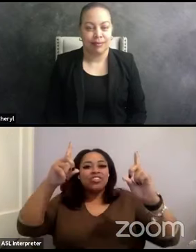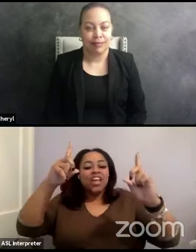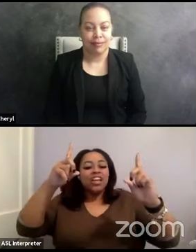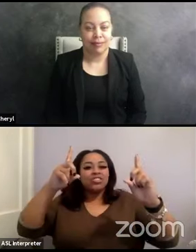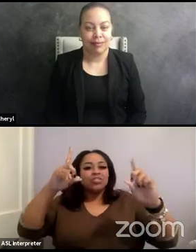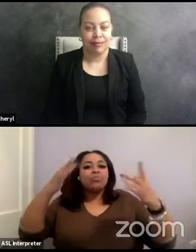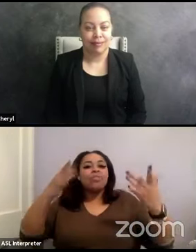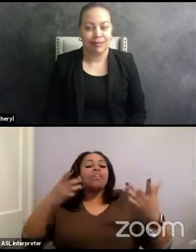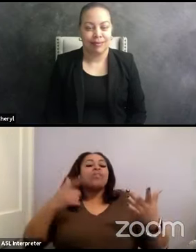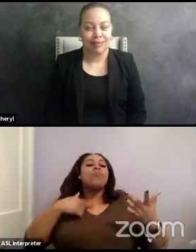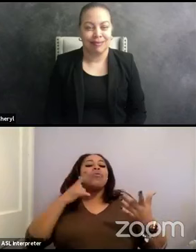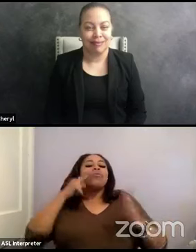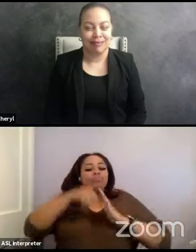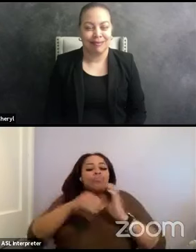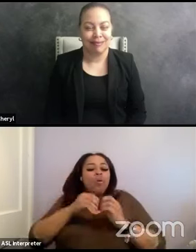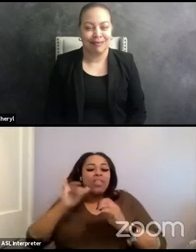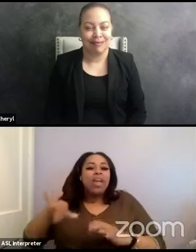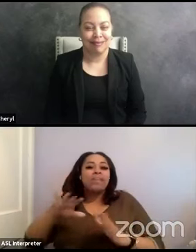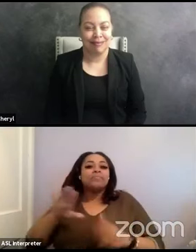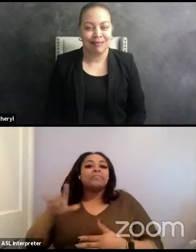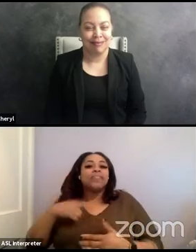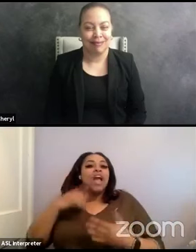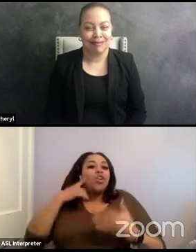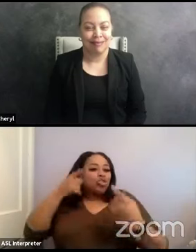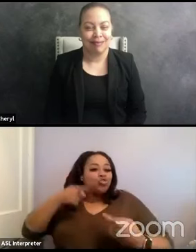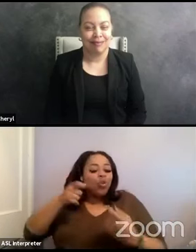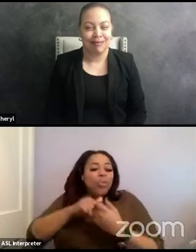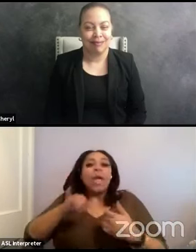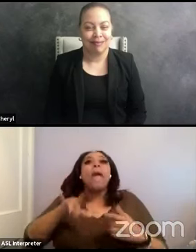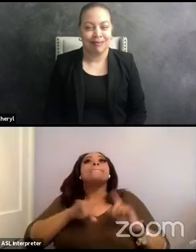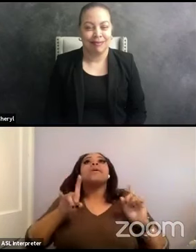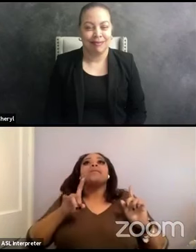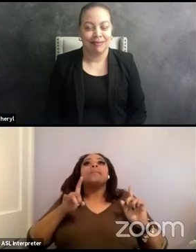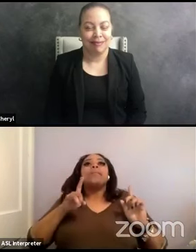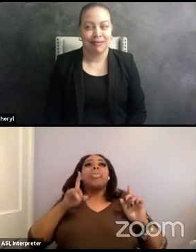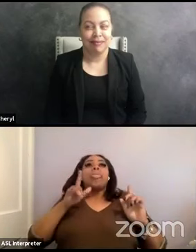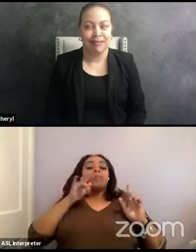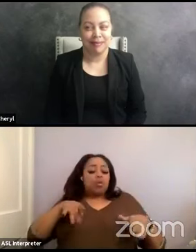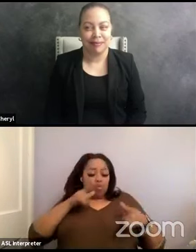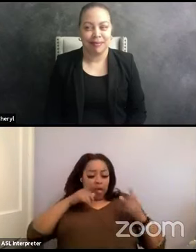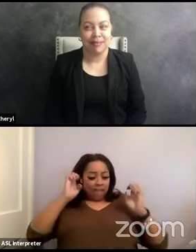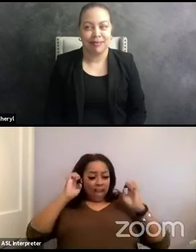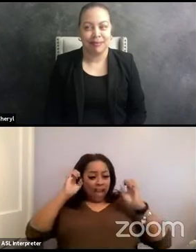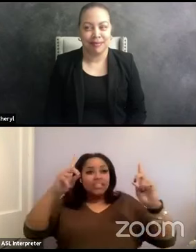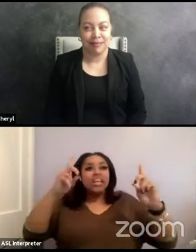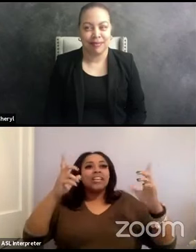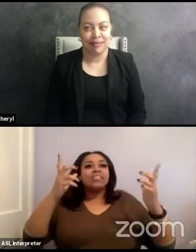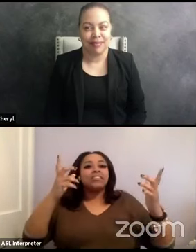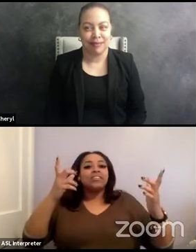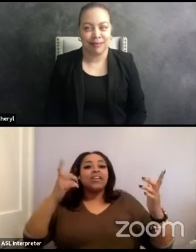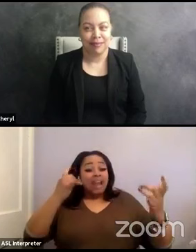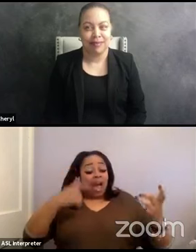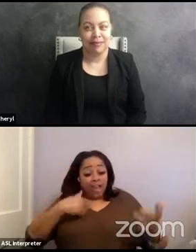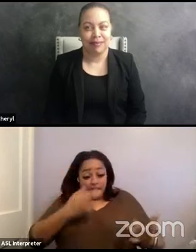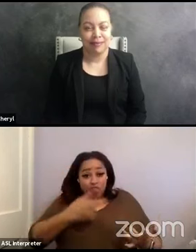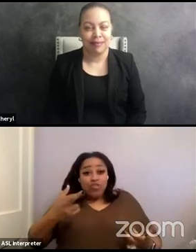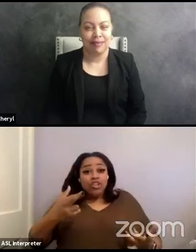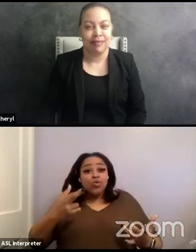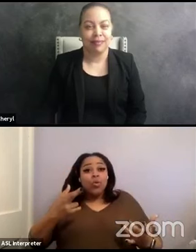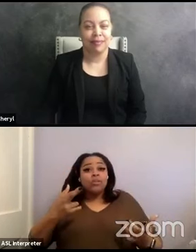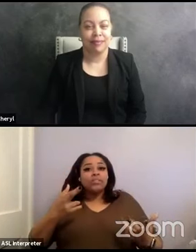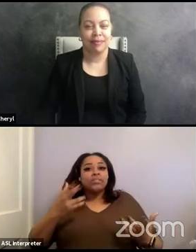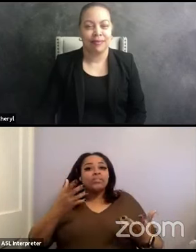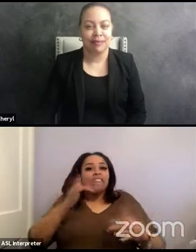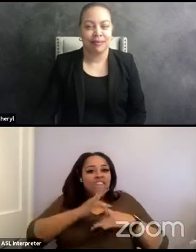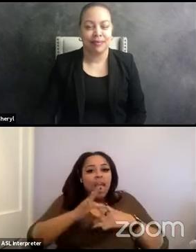going to get into that in a second, right? Because I know you struggle with that too. But someone who has this educational privilege, or now I have the resource privilege, I have